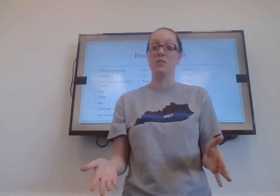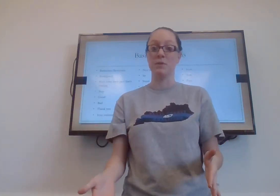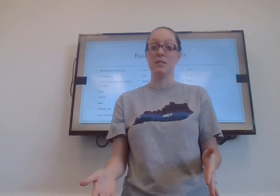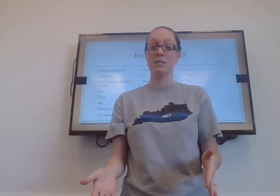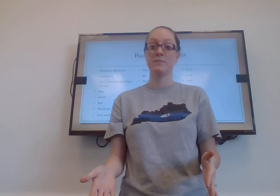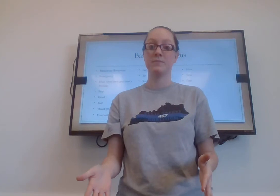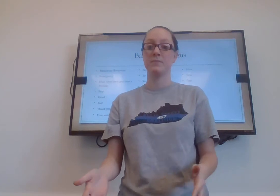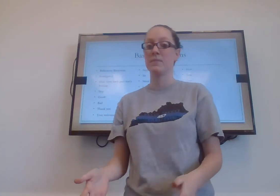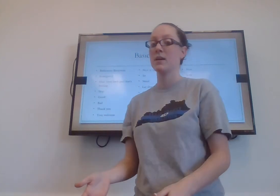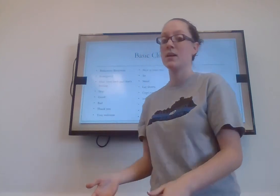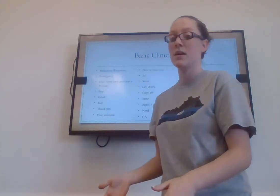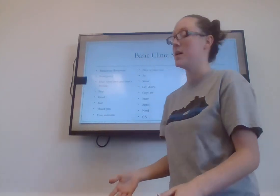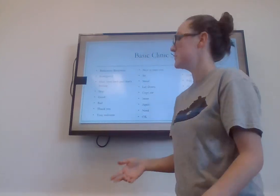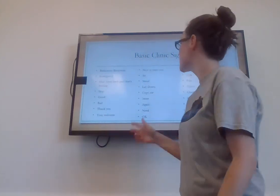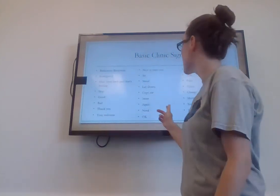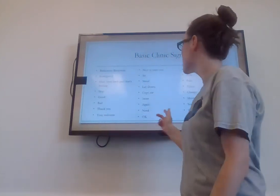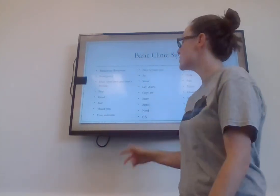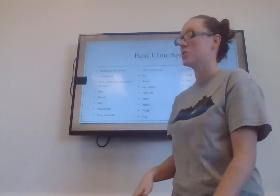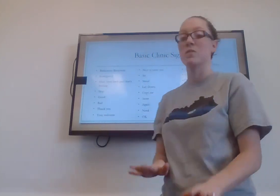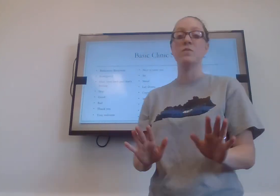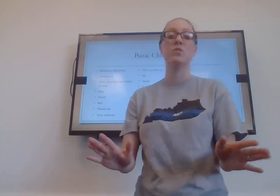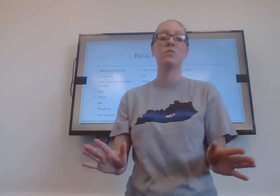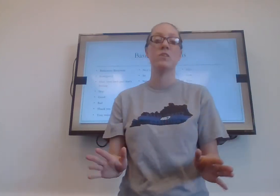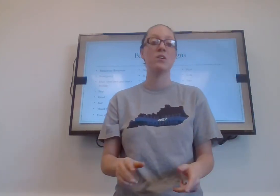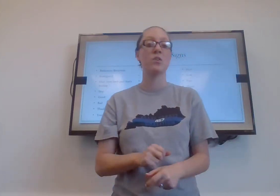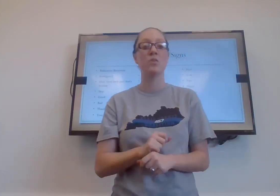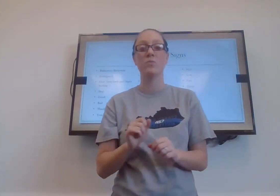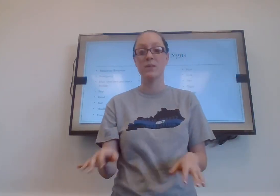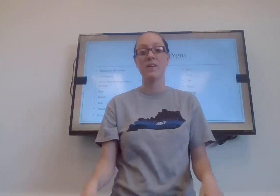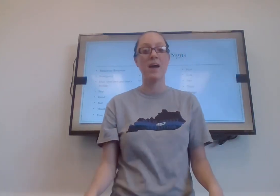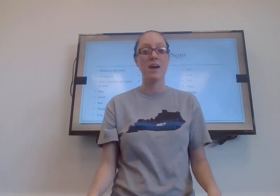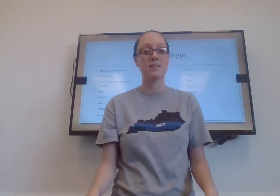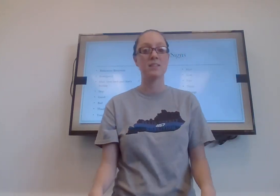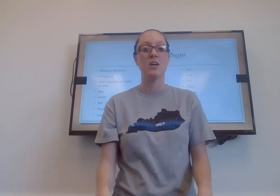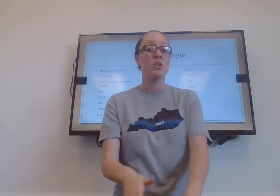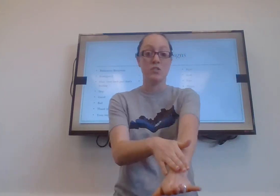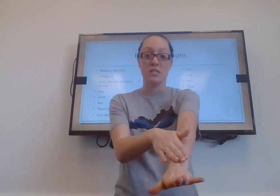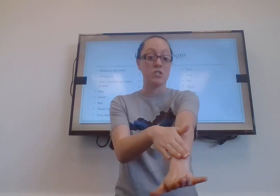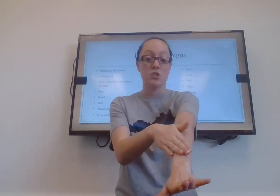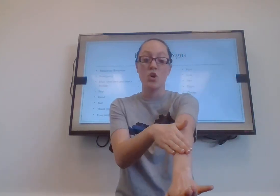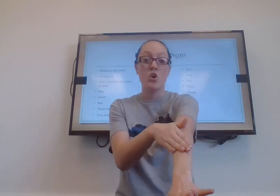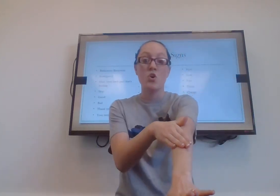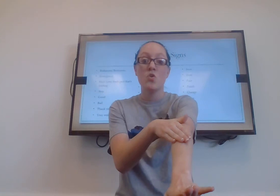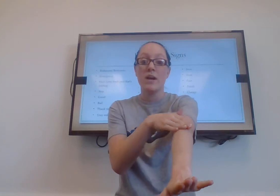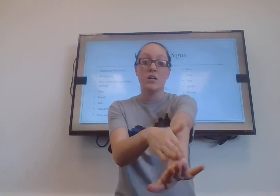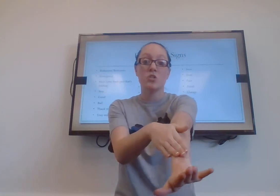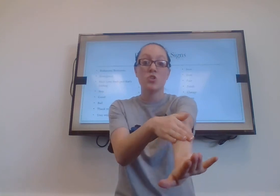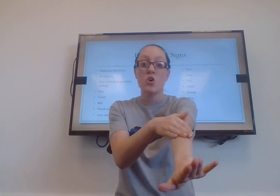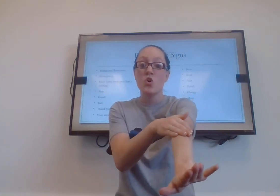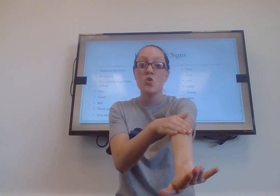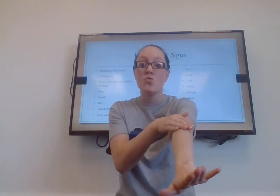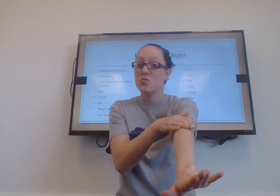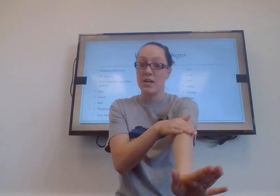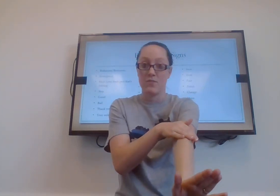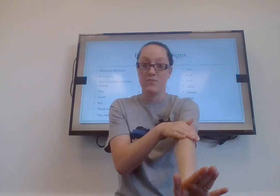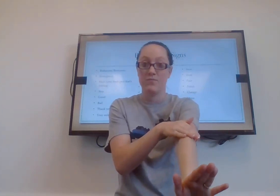be. Slow, so if they are going really fast, you say slow down, slow down.